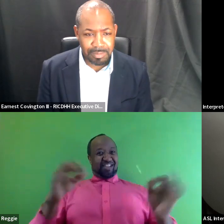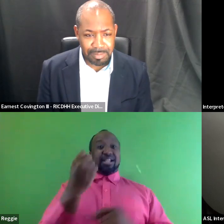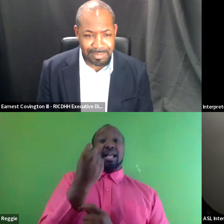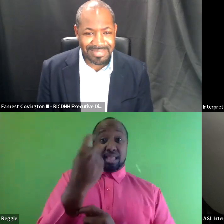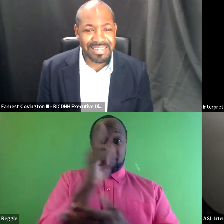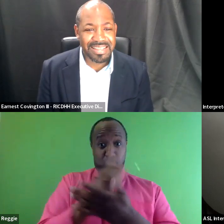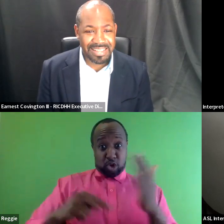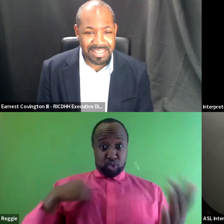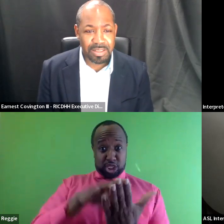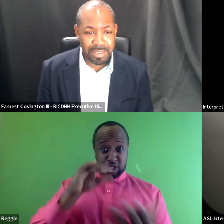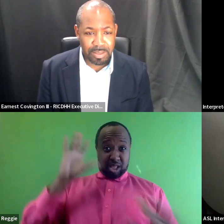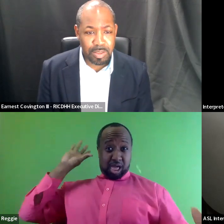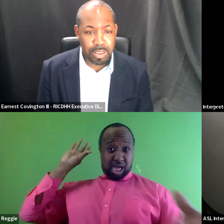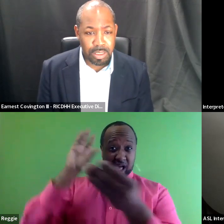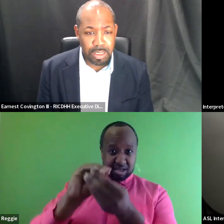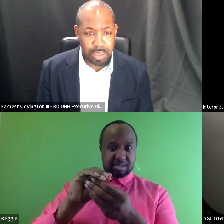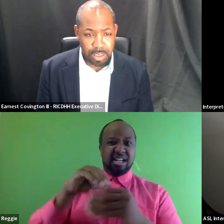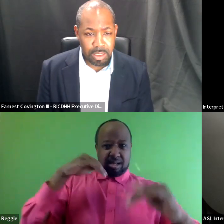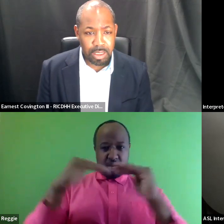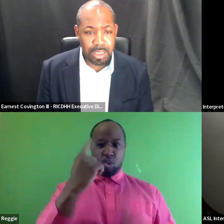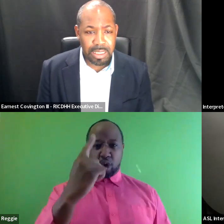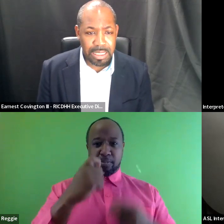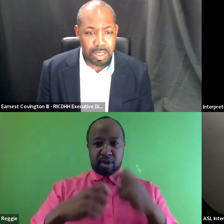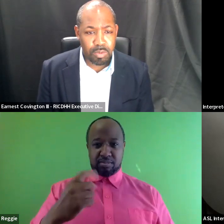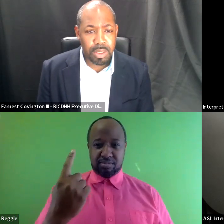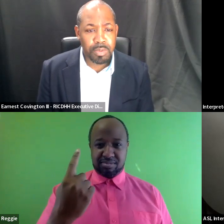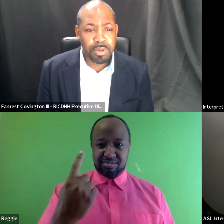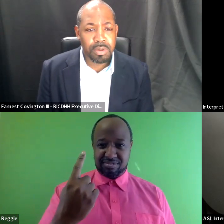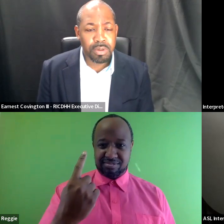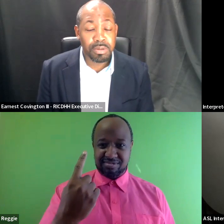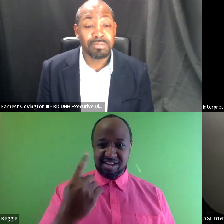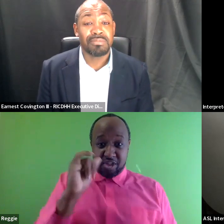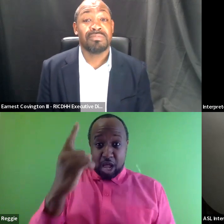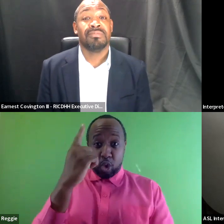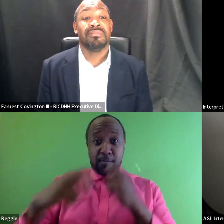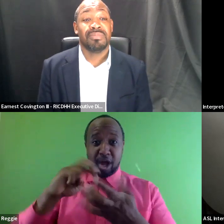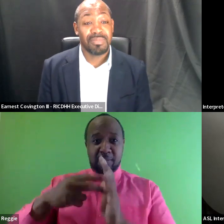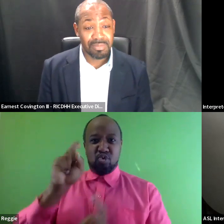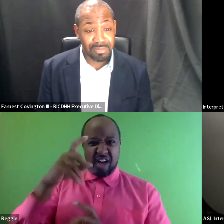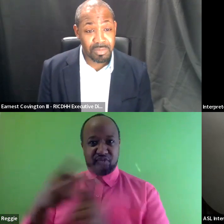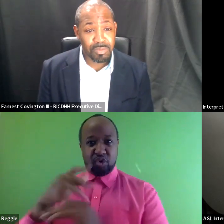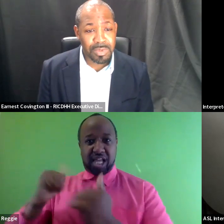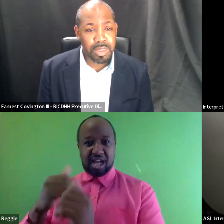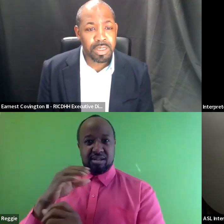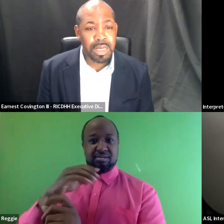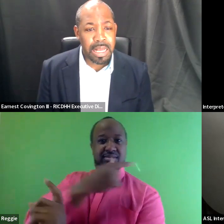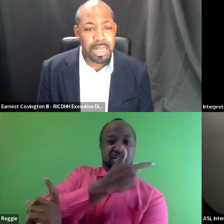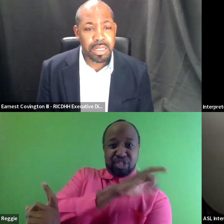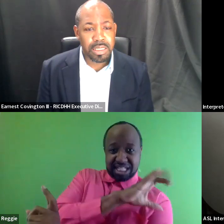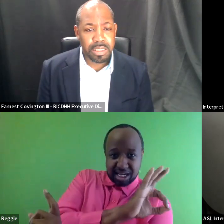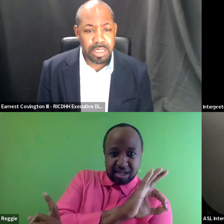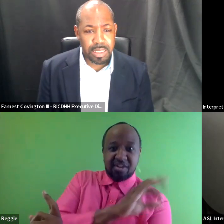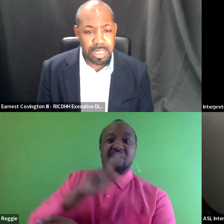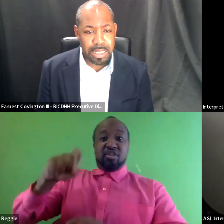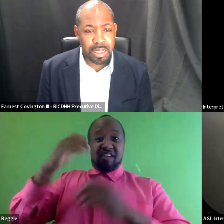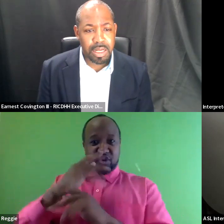think about this. Hold on. There's 11 weeks compressed into one problem. You